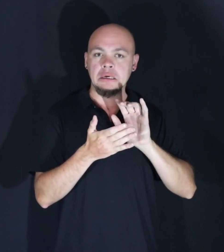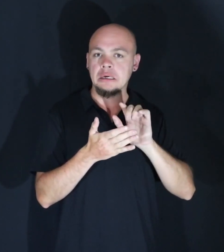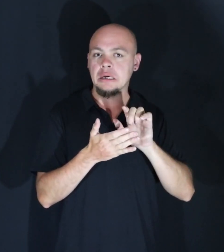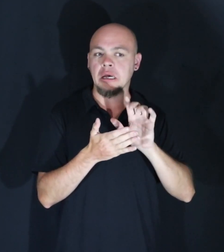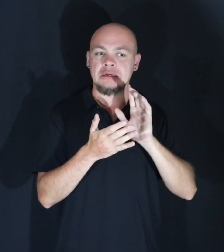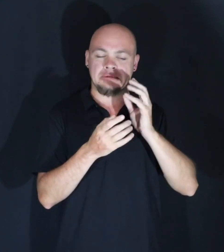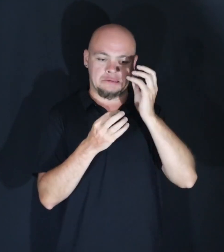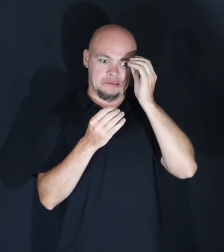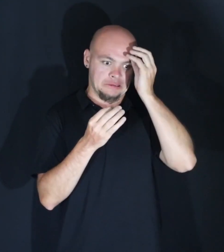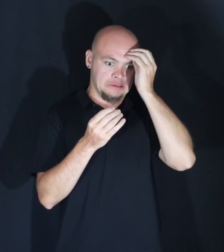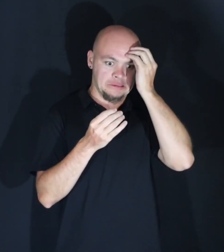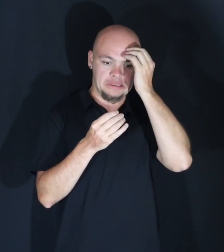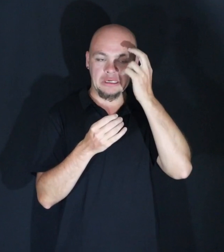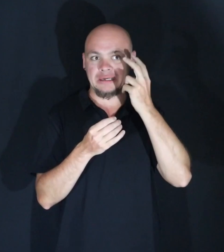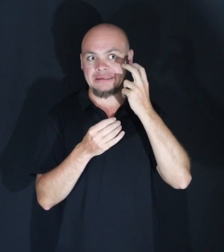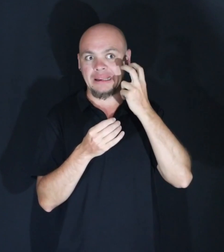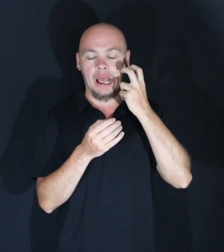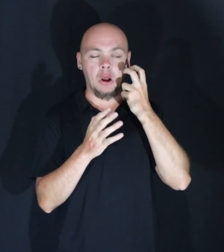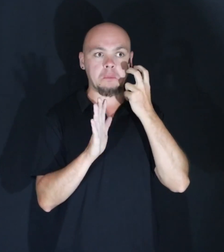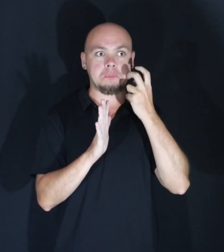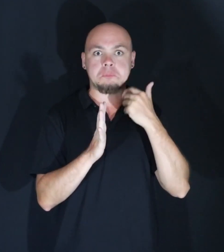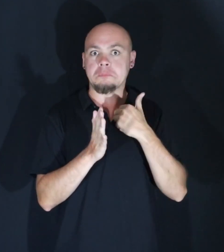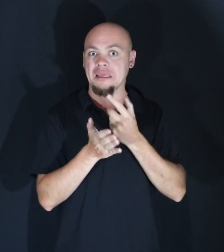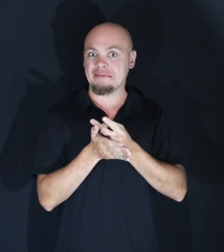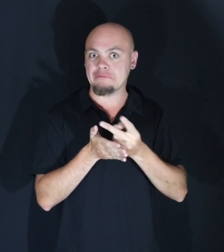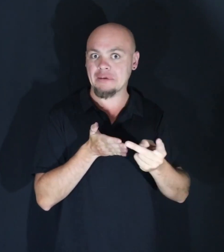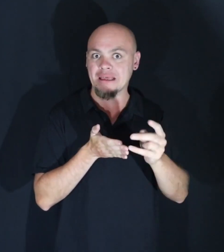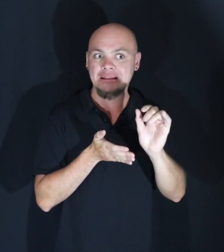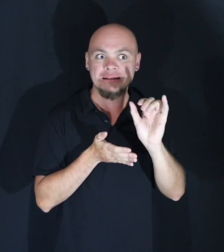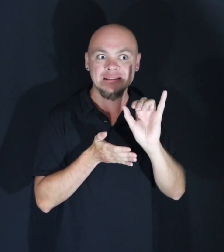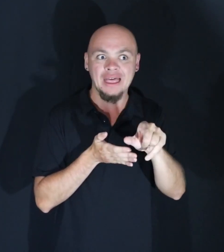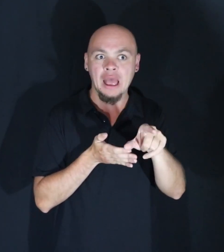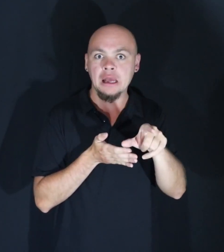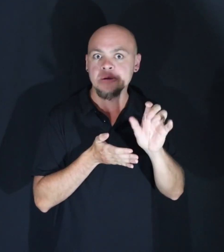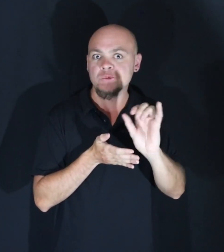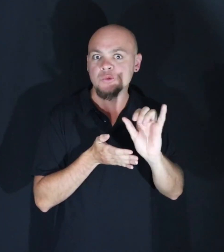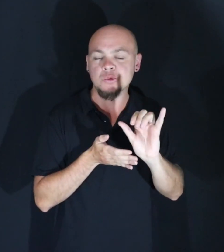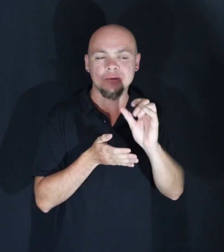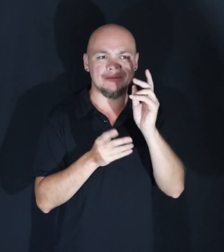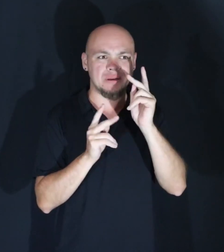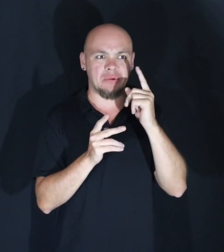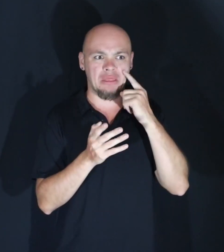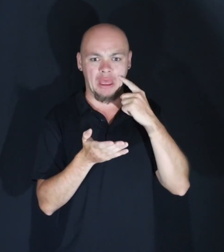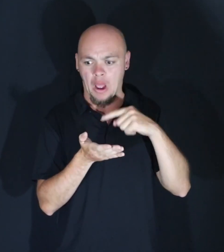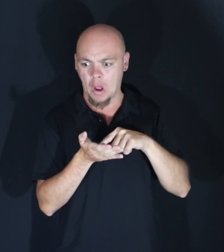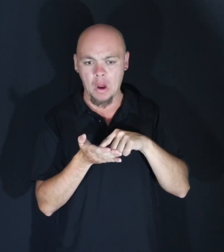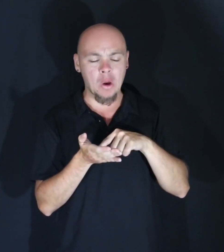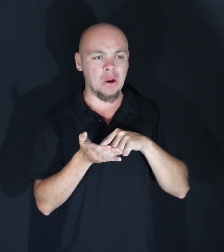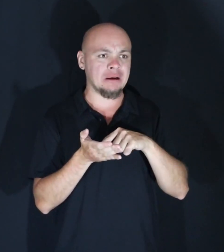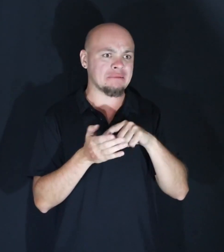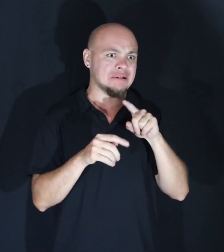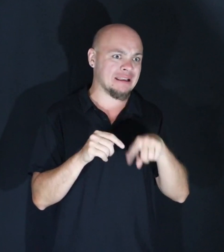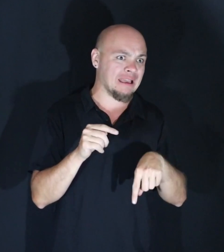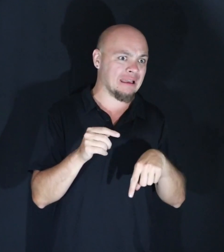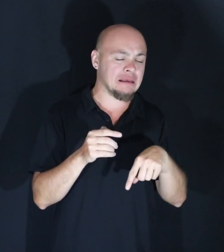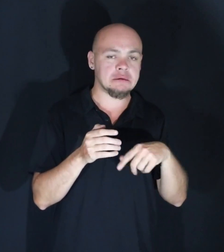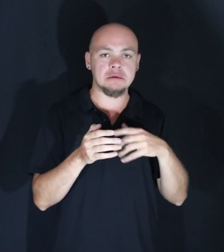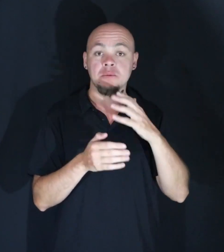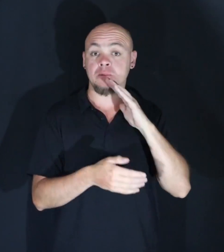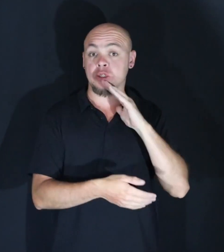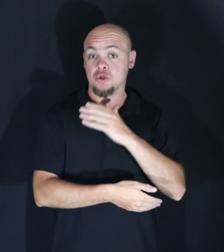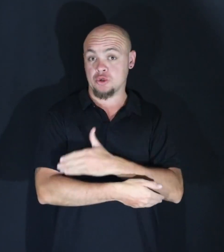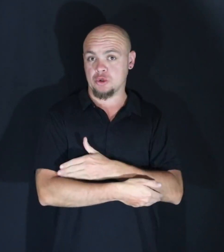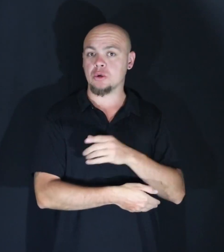doubts. Could I afford to? What would people think? Could I afford not to? My